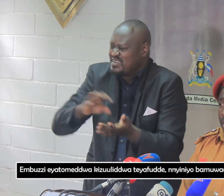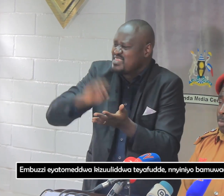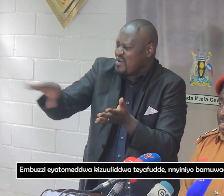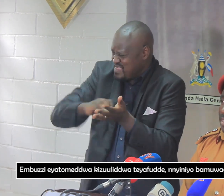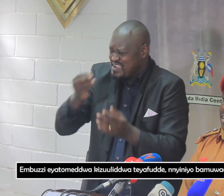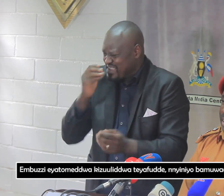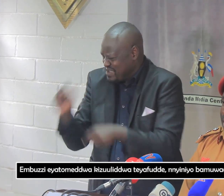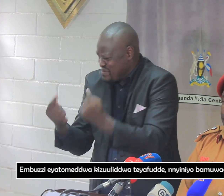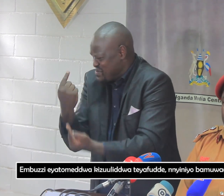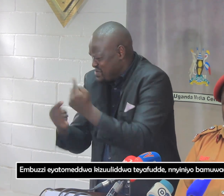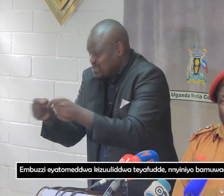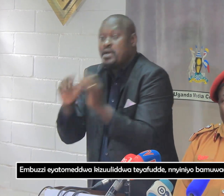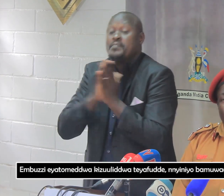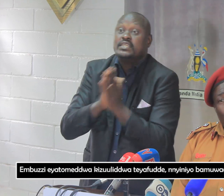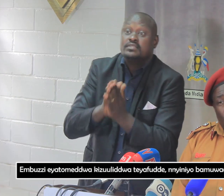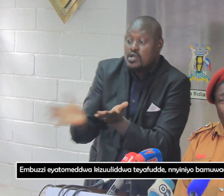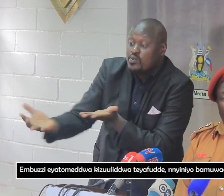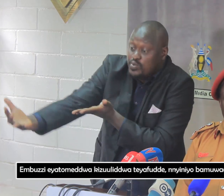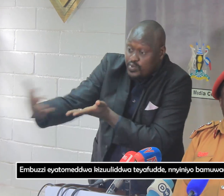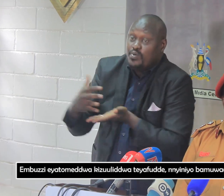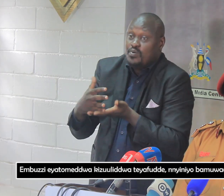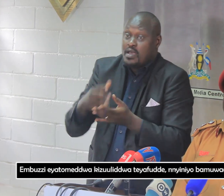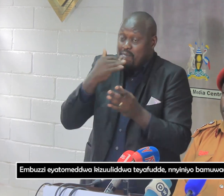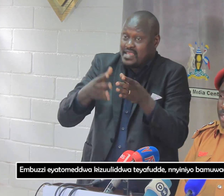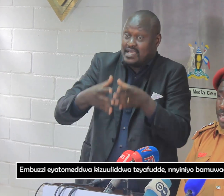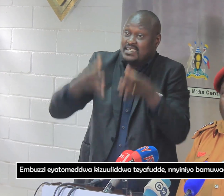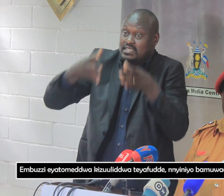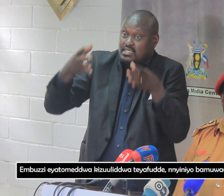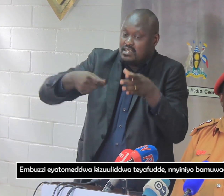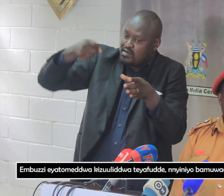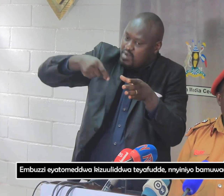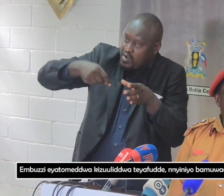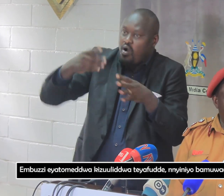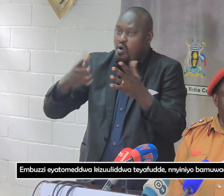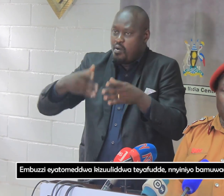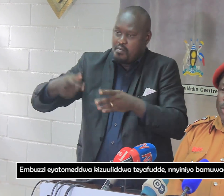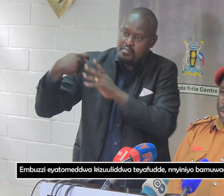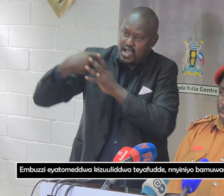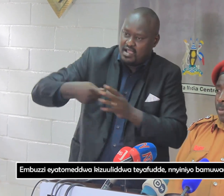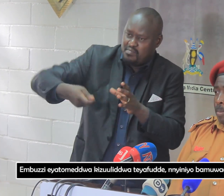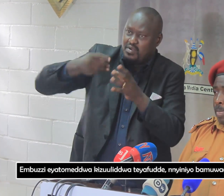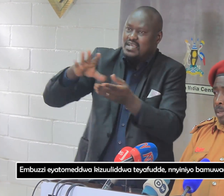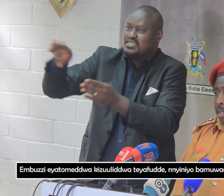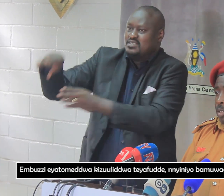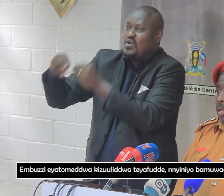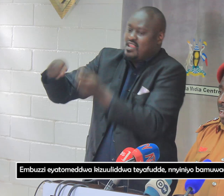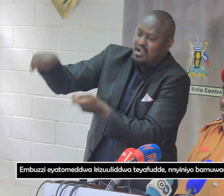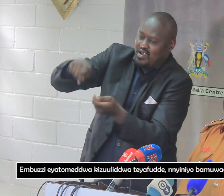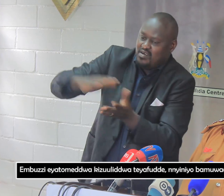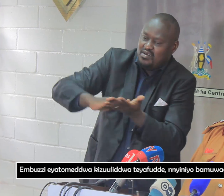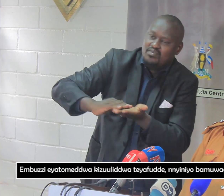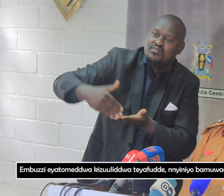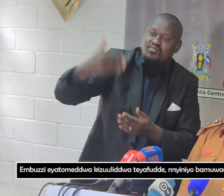cooked, please gather them, put them in tins or put them on a gunny bag, cover them with soil. You will